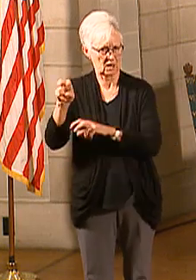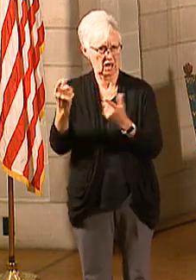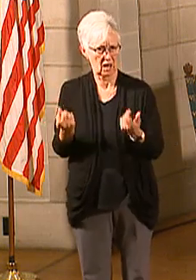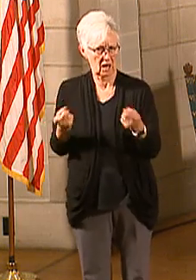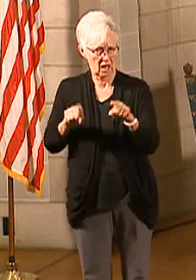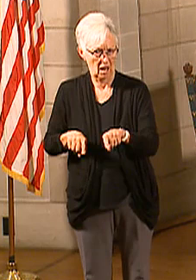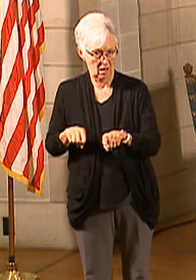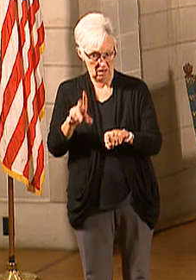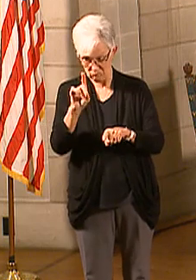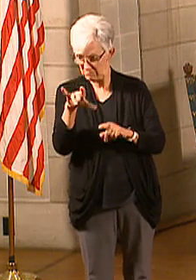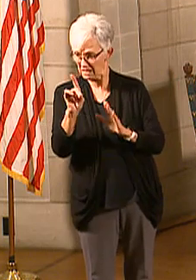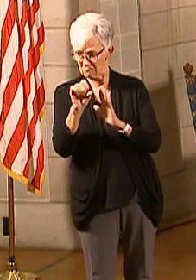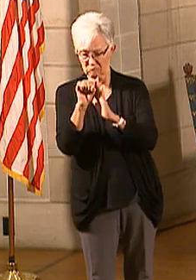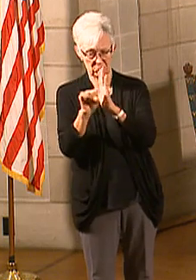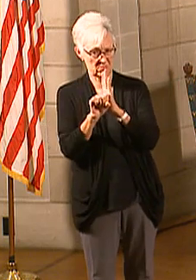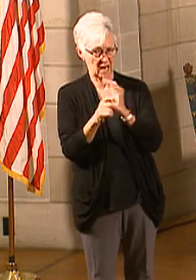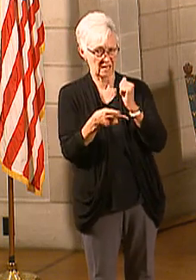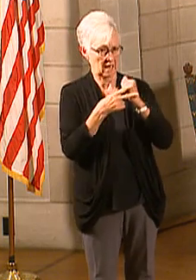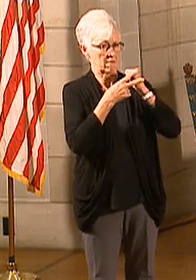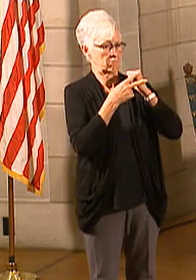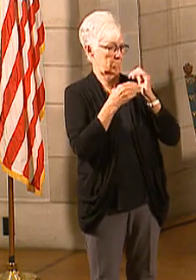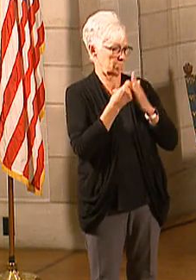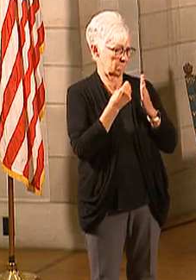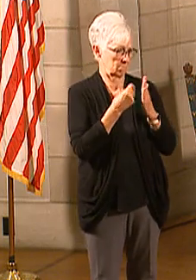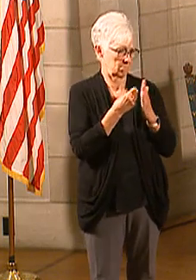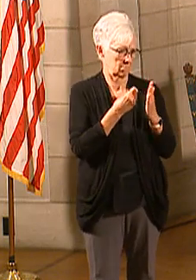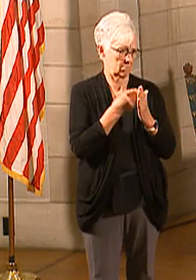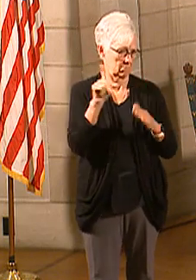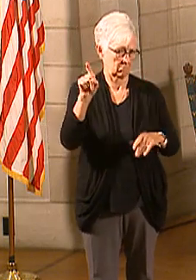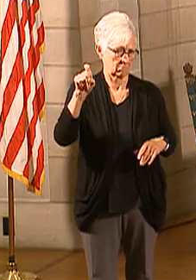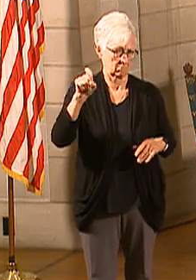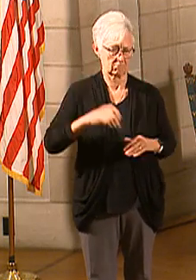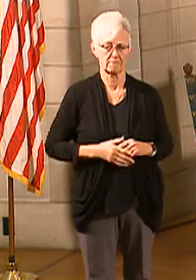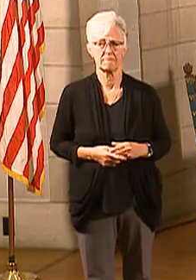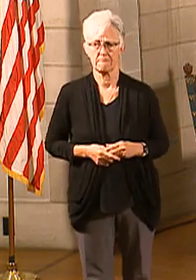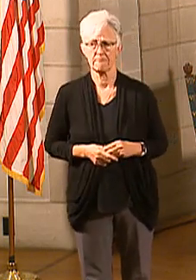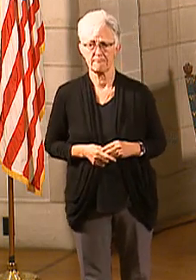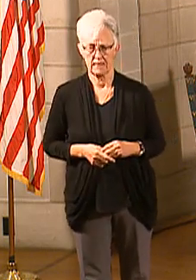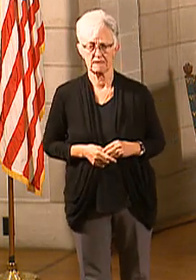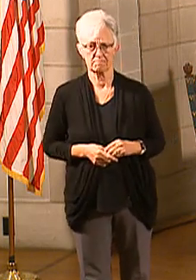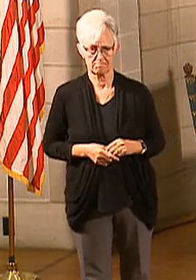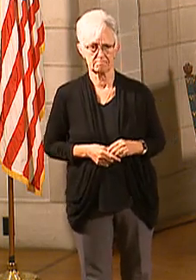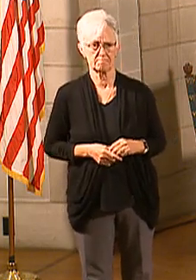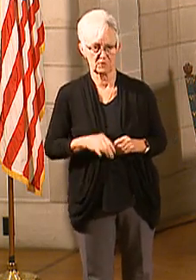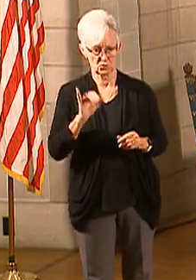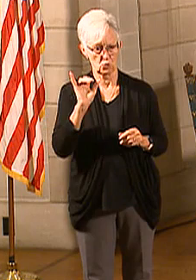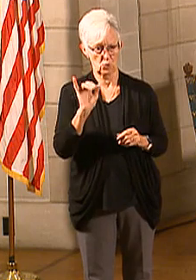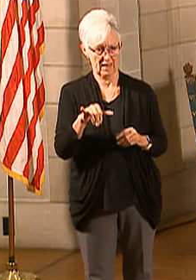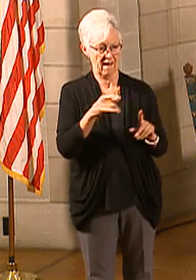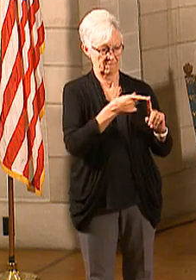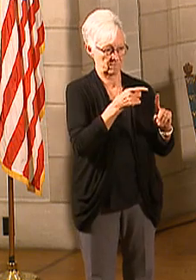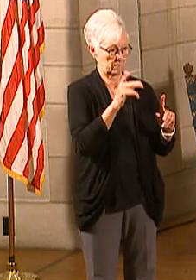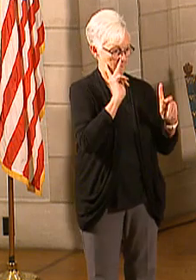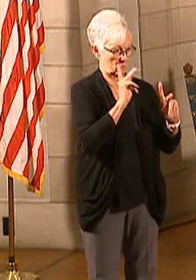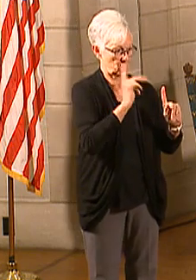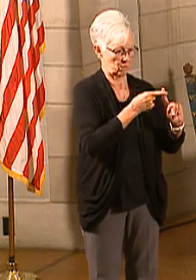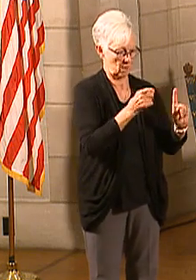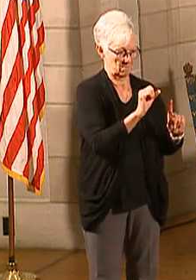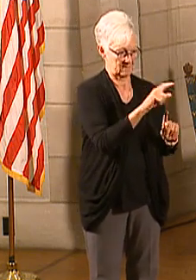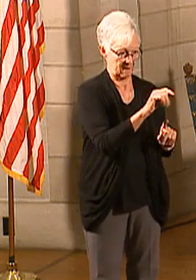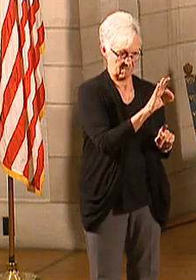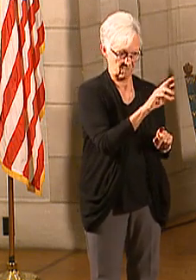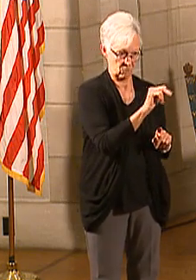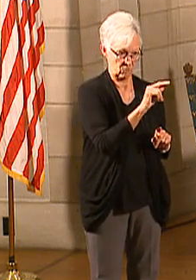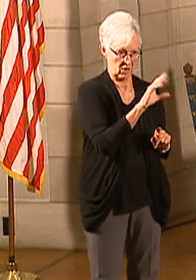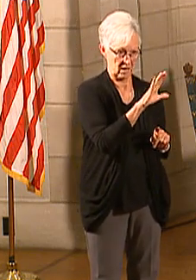additional money in the way you did the transition from St. Francis? So Andrew asked, how did the transition from St. Francis go? Was it faster than you thought?